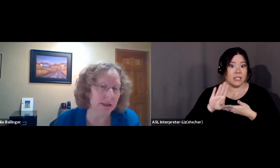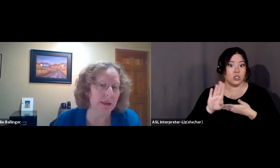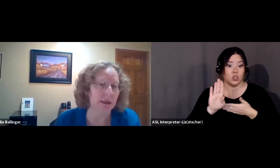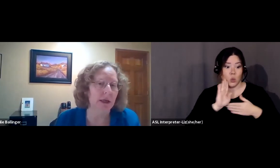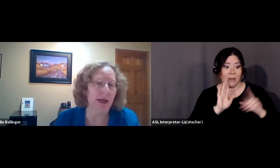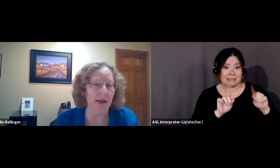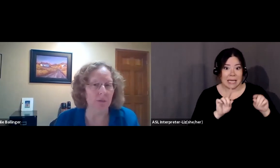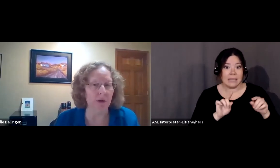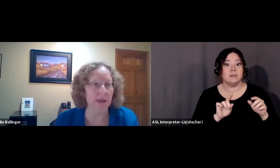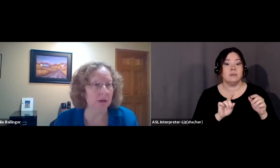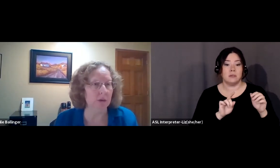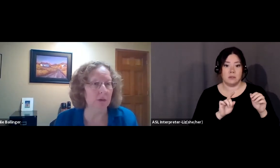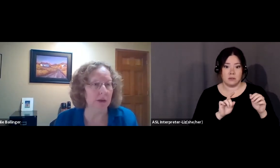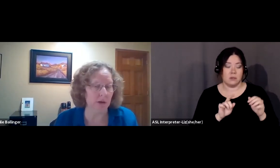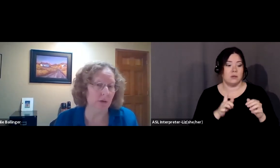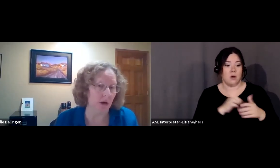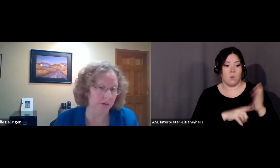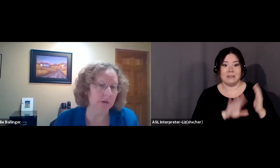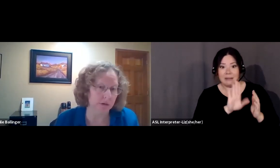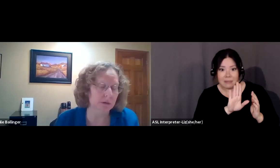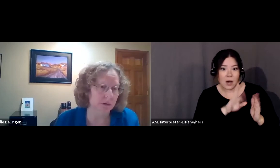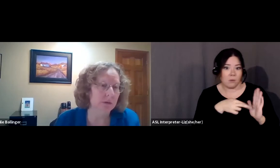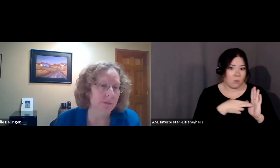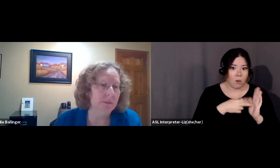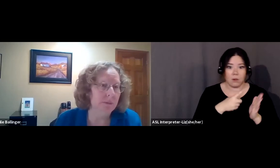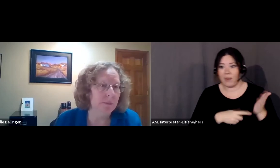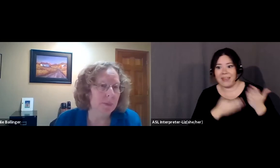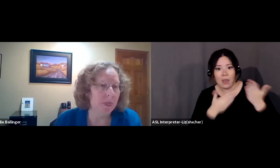you are attending, and what they do and don't offer.